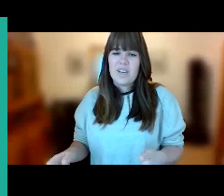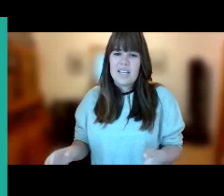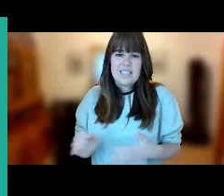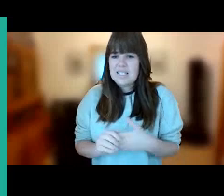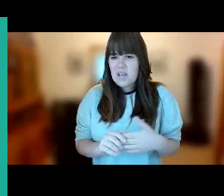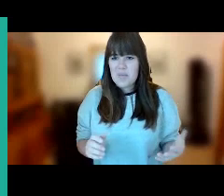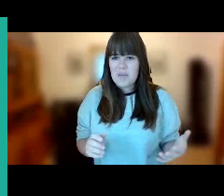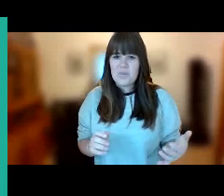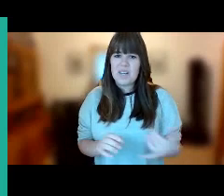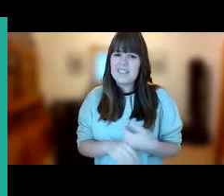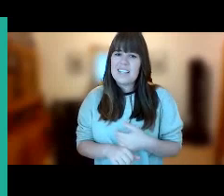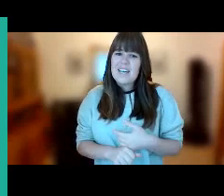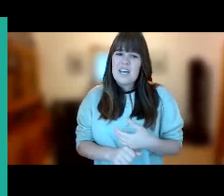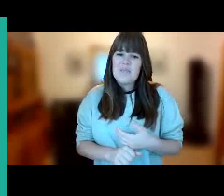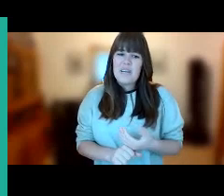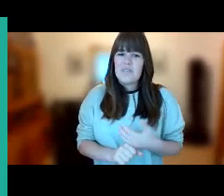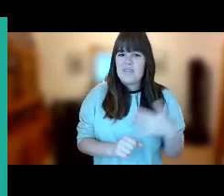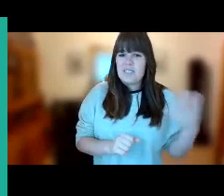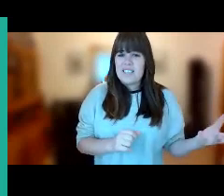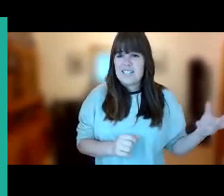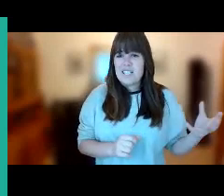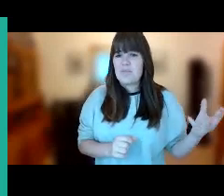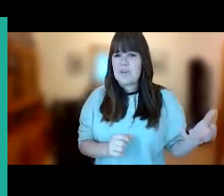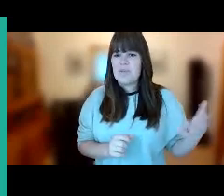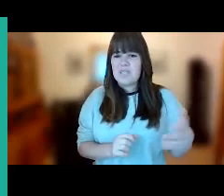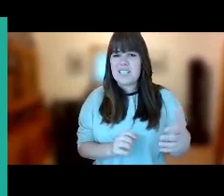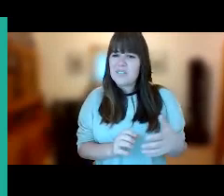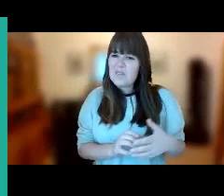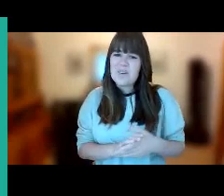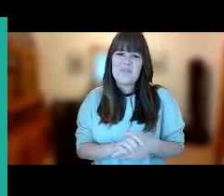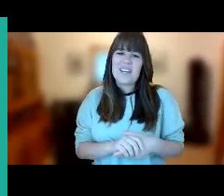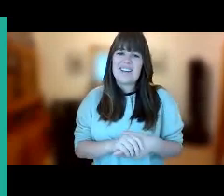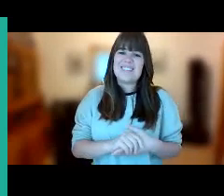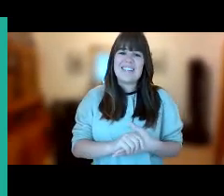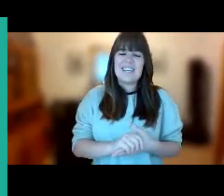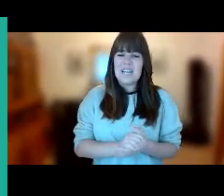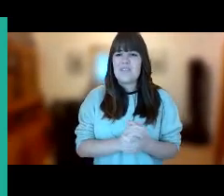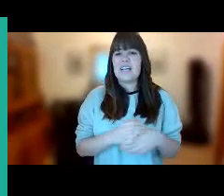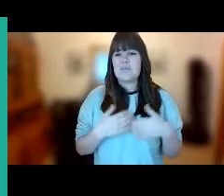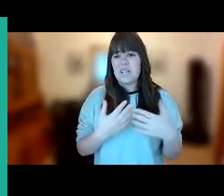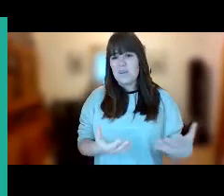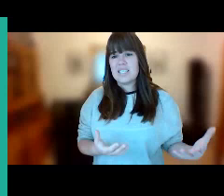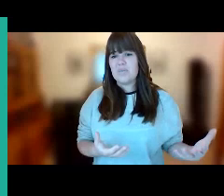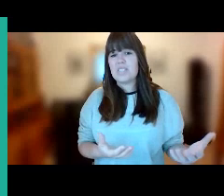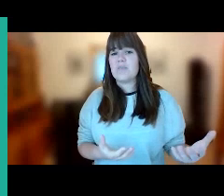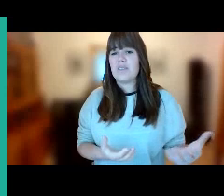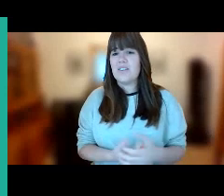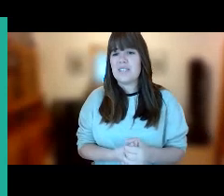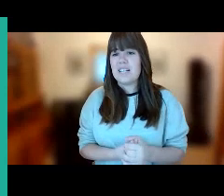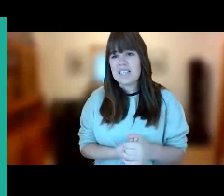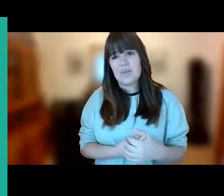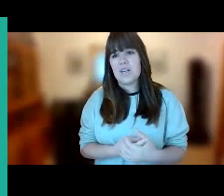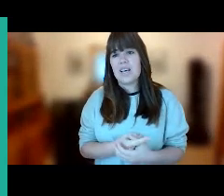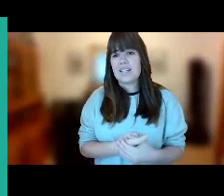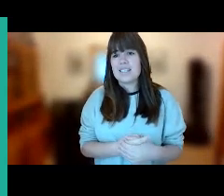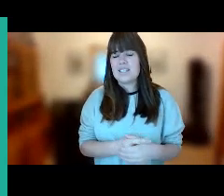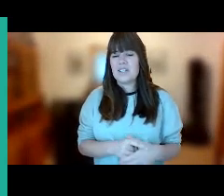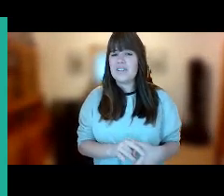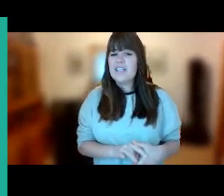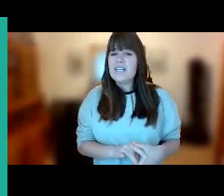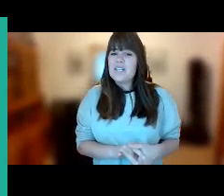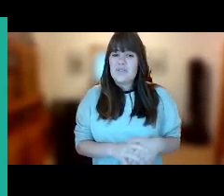we never intend to harm anyone. And even if there's certain terms that people disagree with, then actually, if that's what that person wants to be used and that's how they would